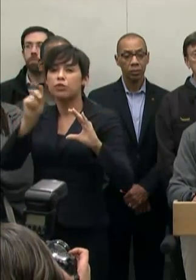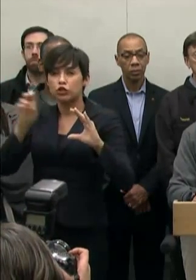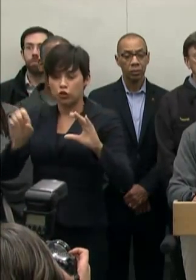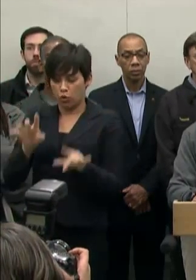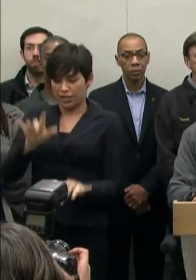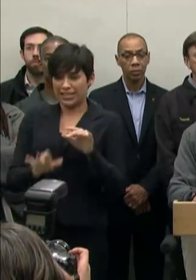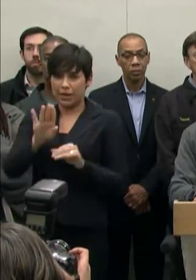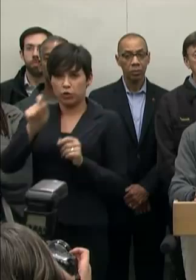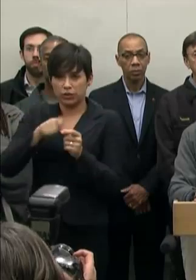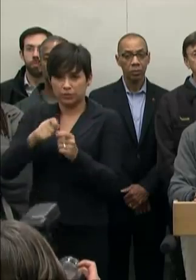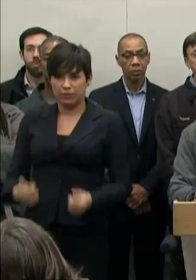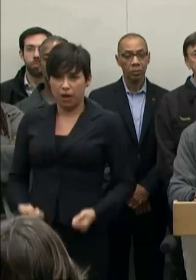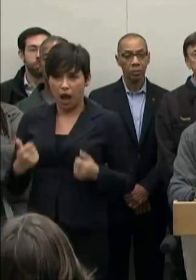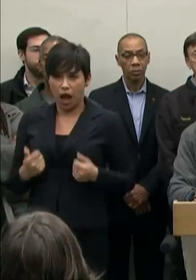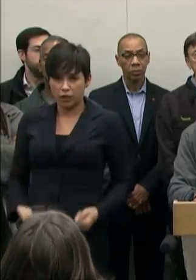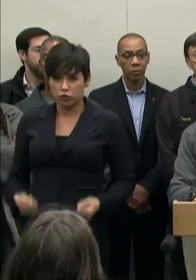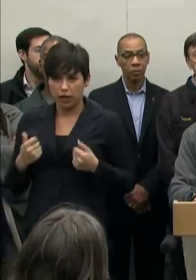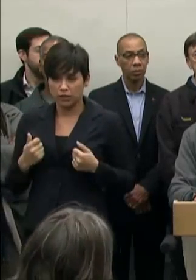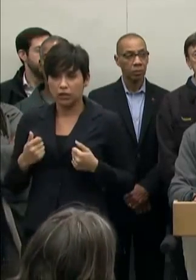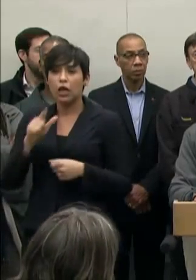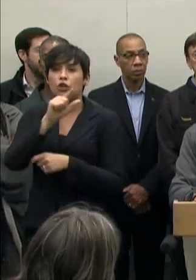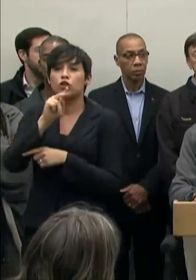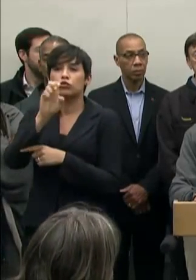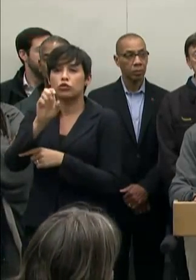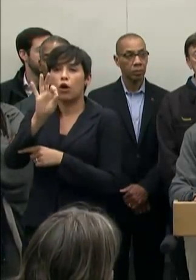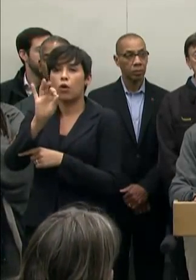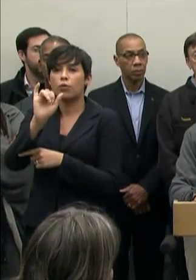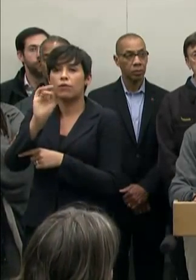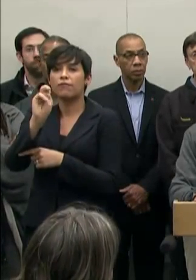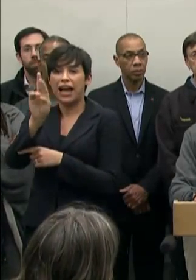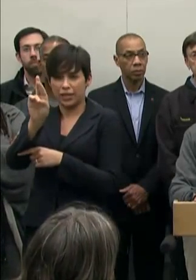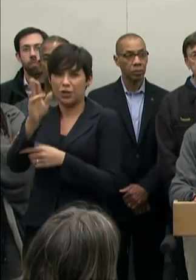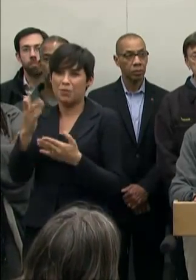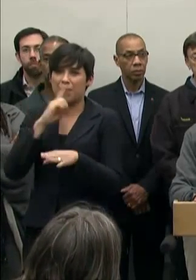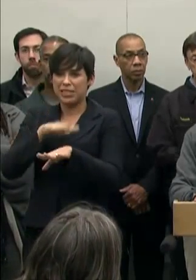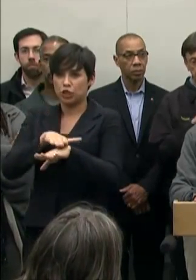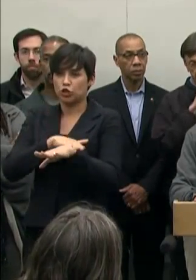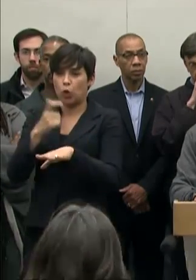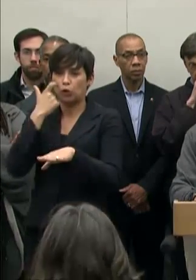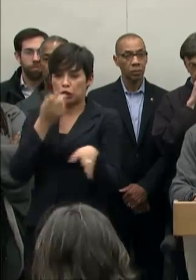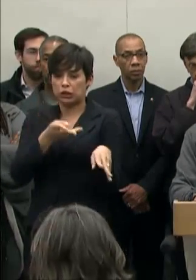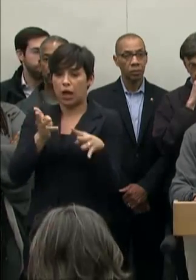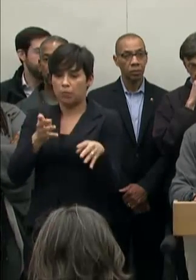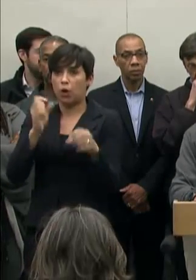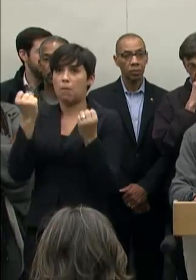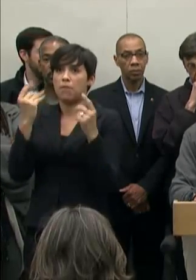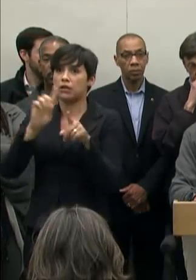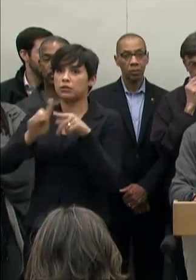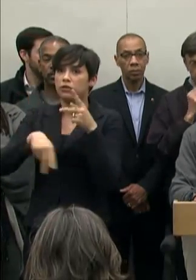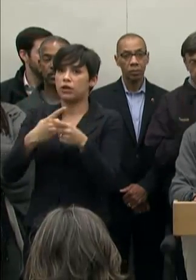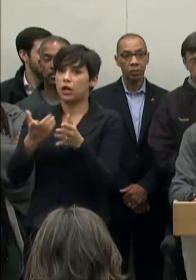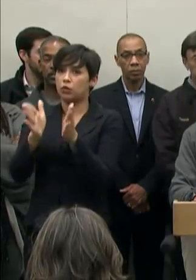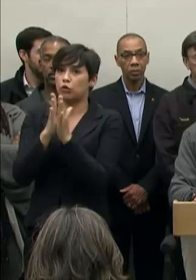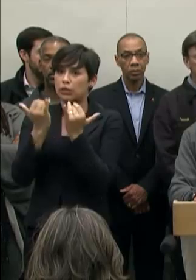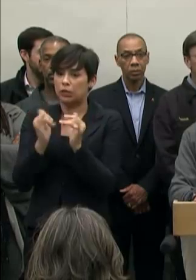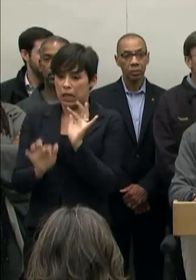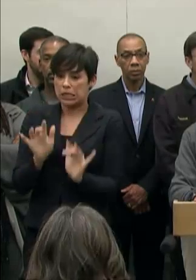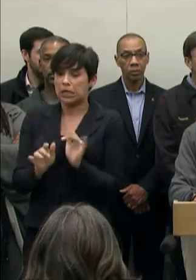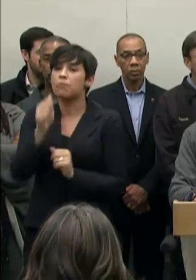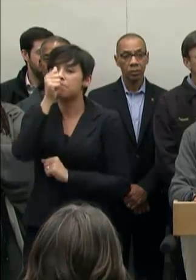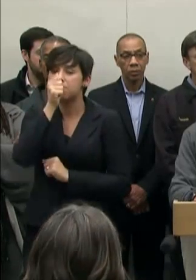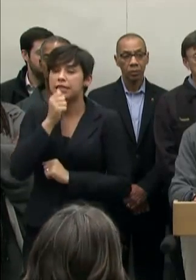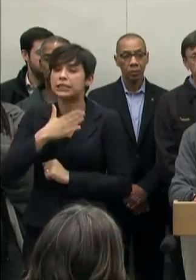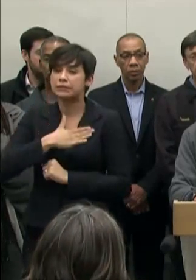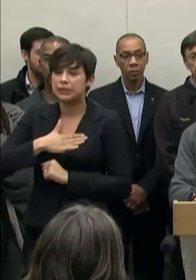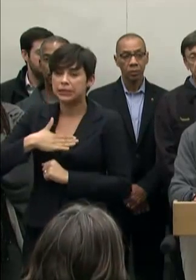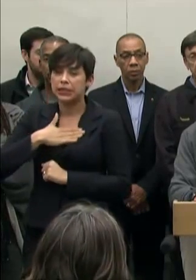finder. The zone finder may be slow because we're just getting inundated with requests, but just have some patience and